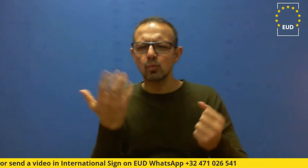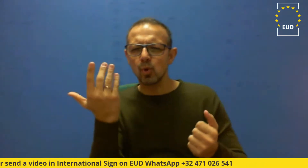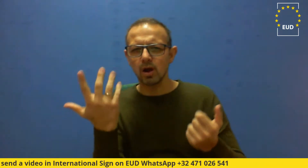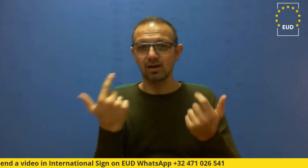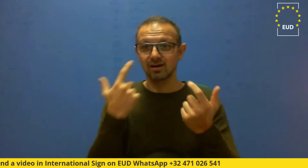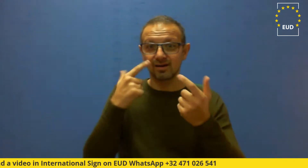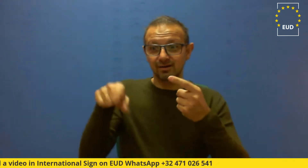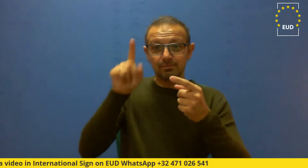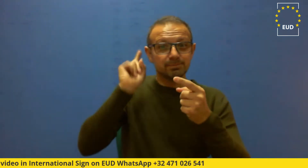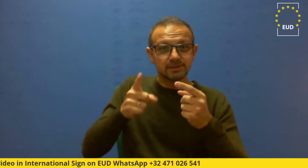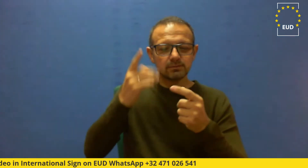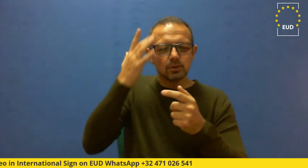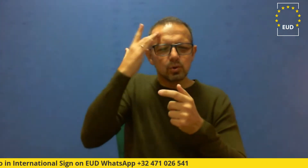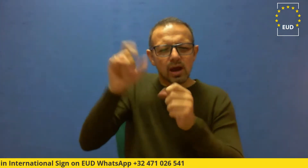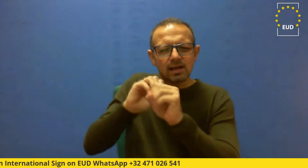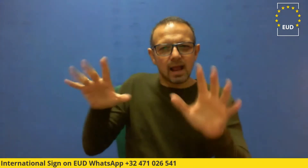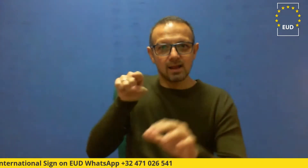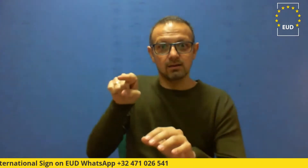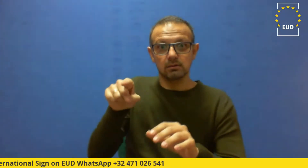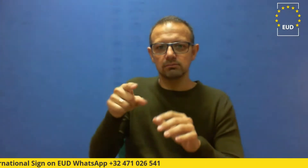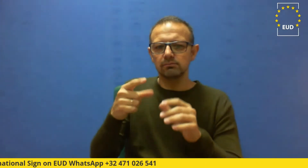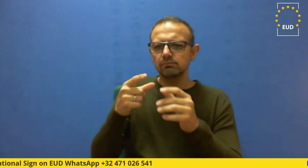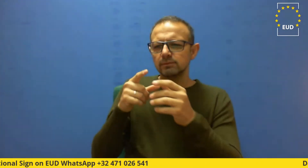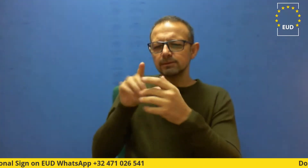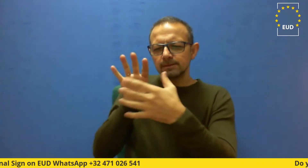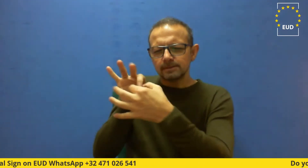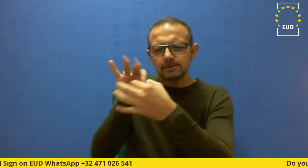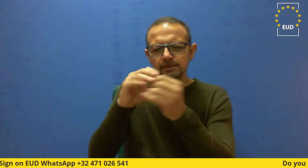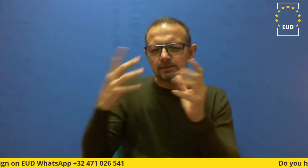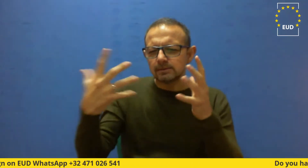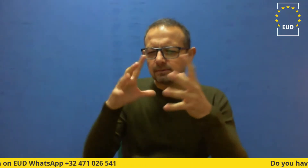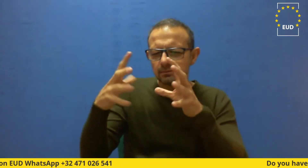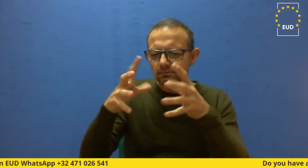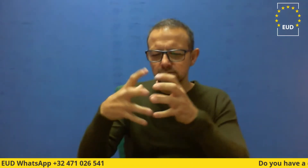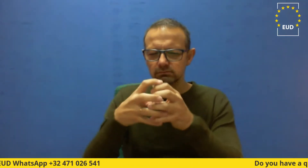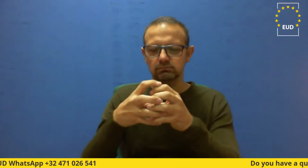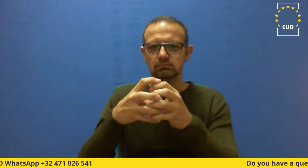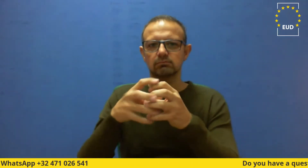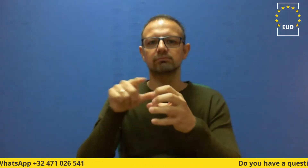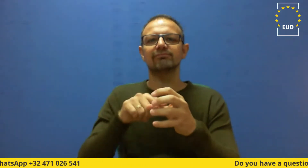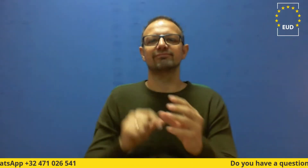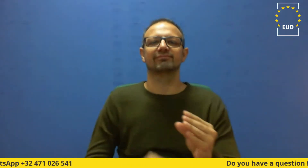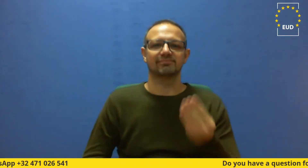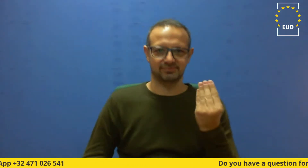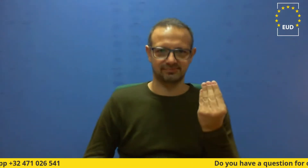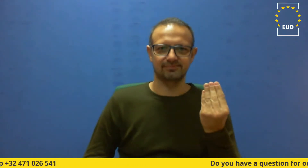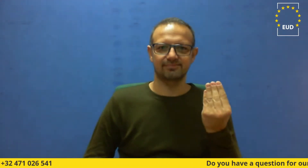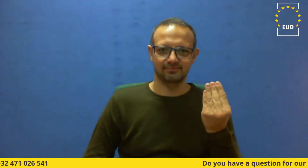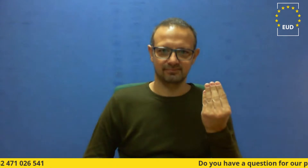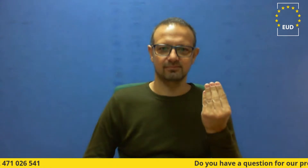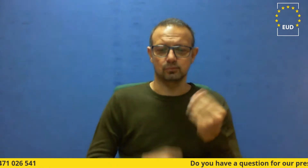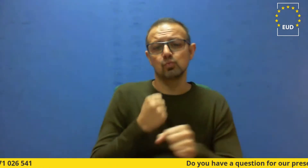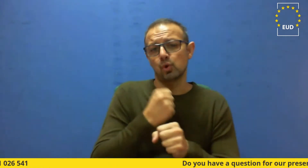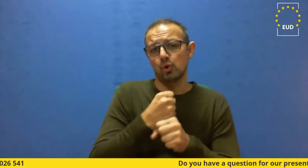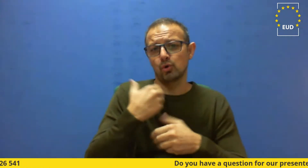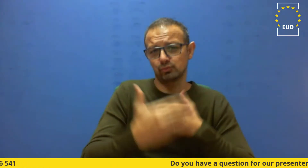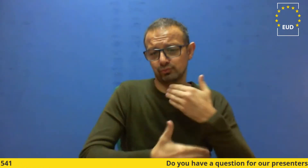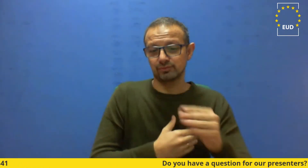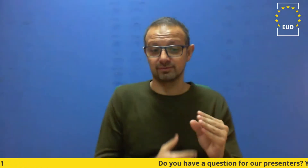group. And we came together to find out what was possible and what was not possible. We were able to put our needs, wishes on